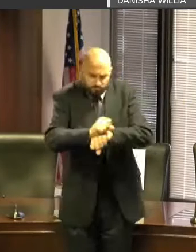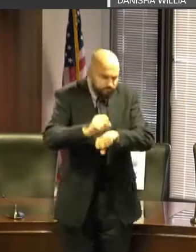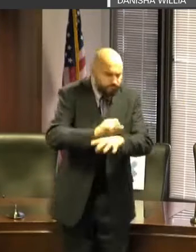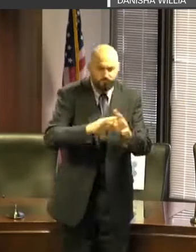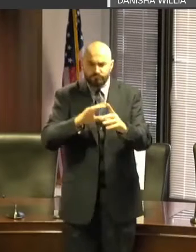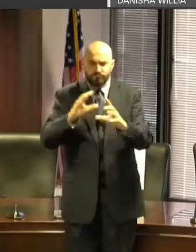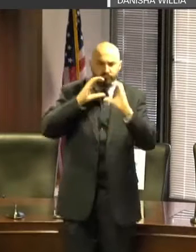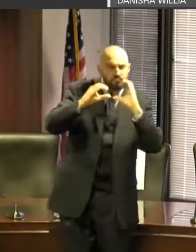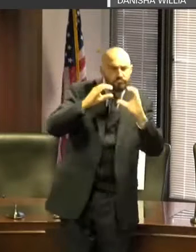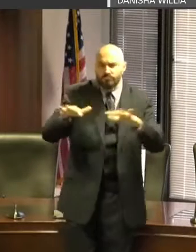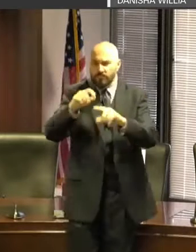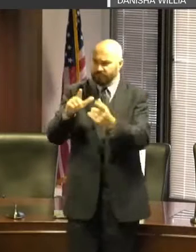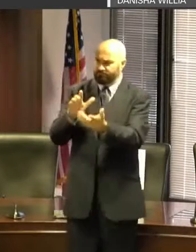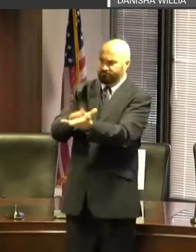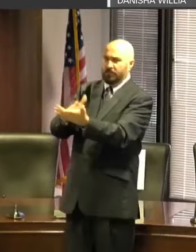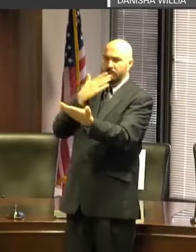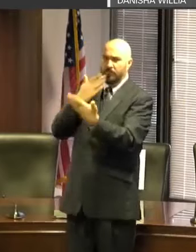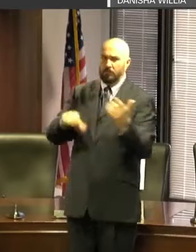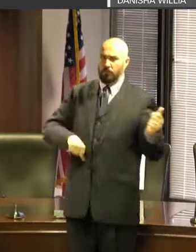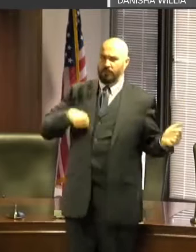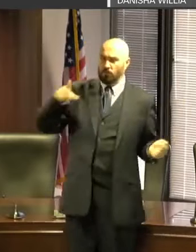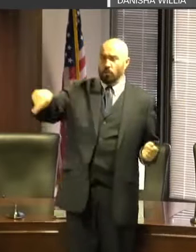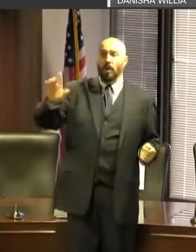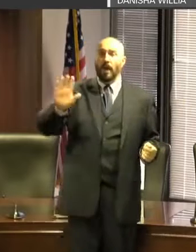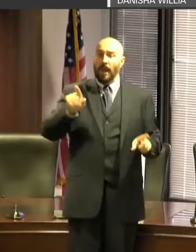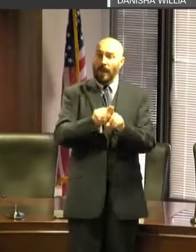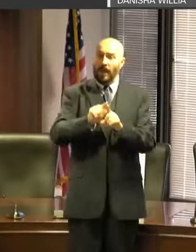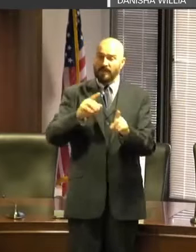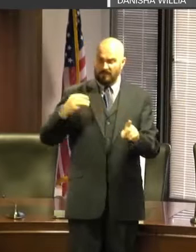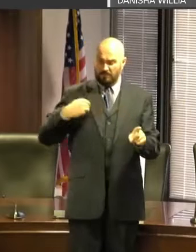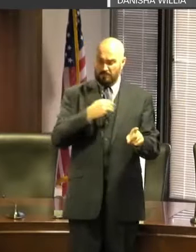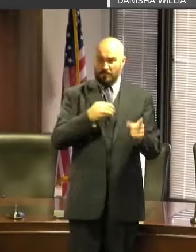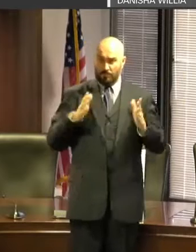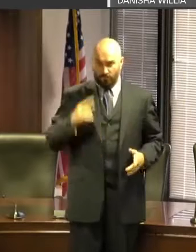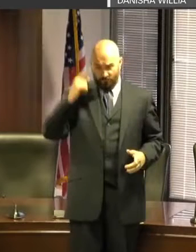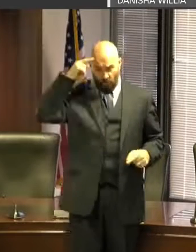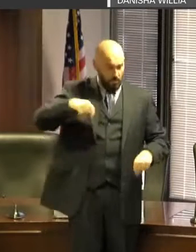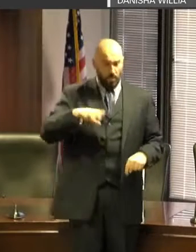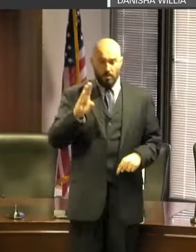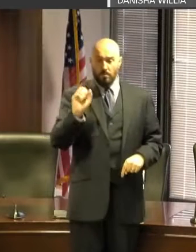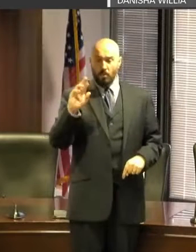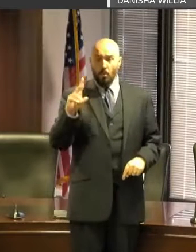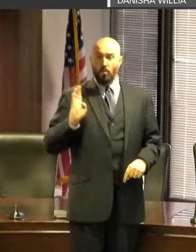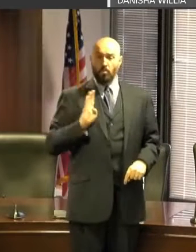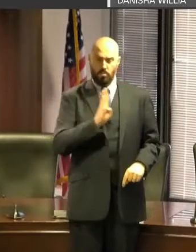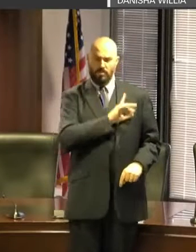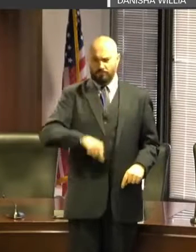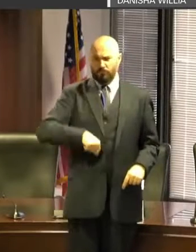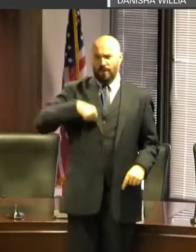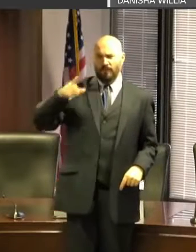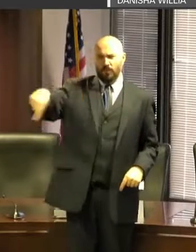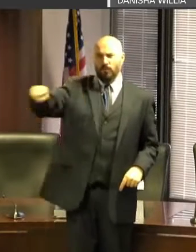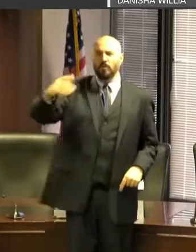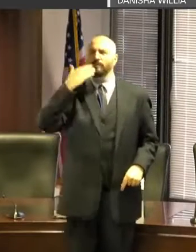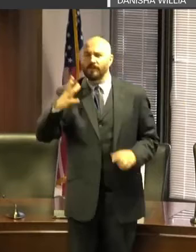Your support as a board member does not go unnoticed. So thank you very much. Mr. Chairman, I'll turn it back over to you. Can answer any